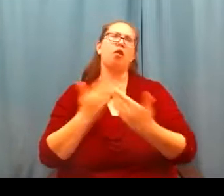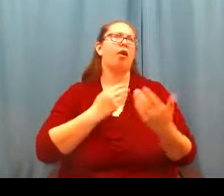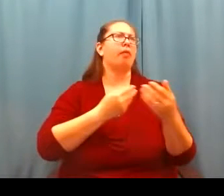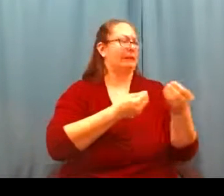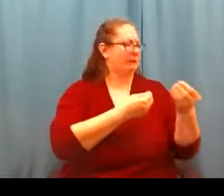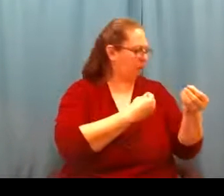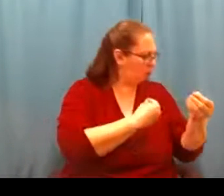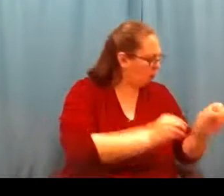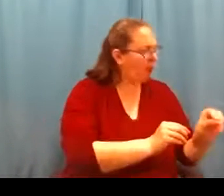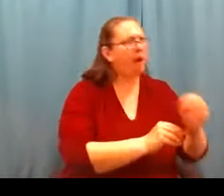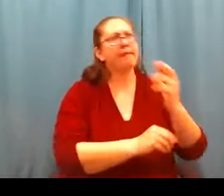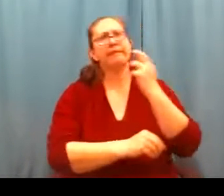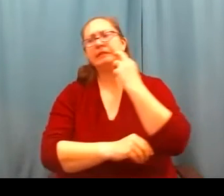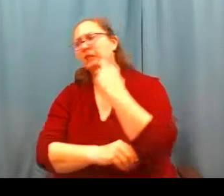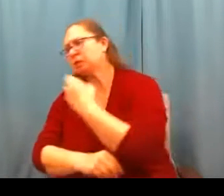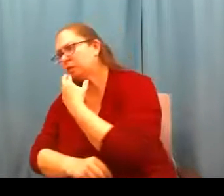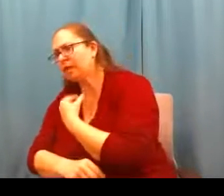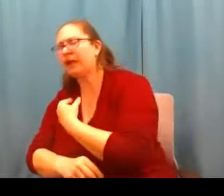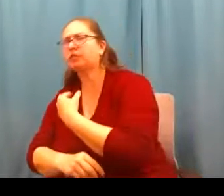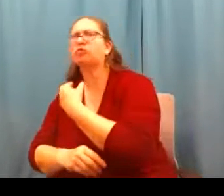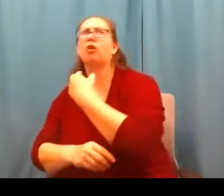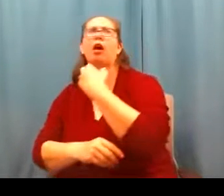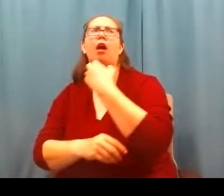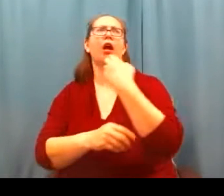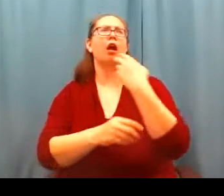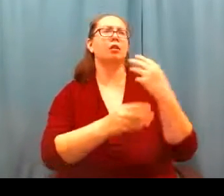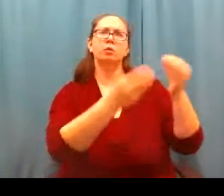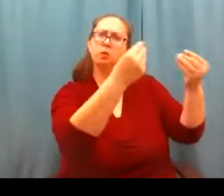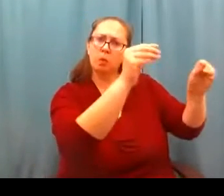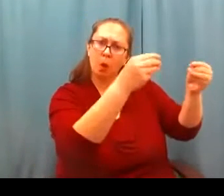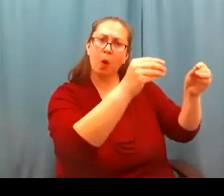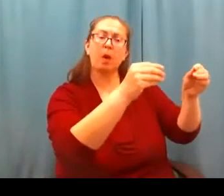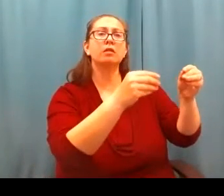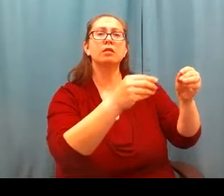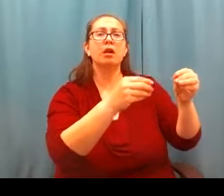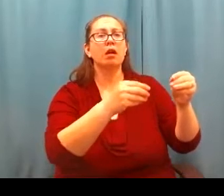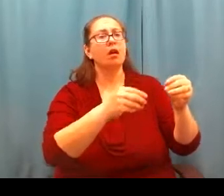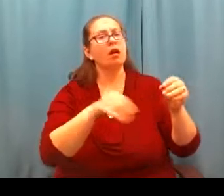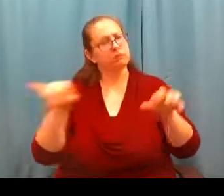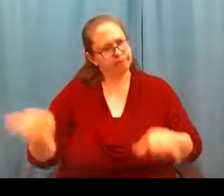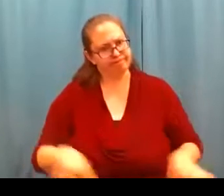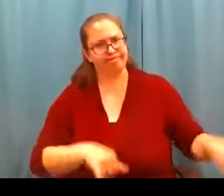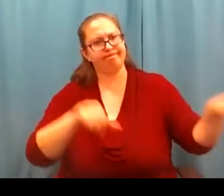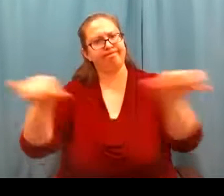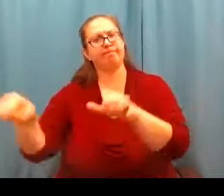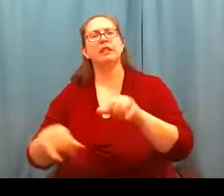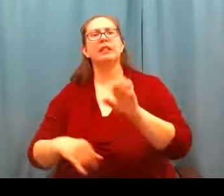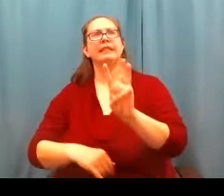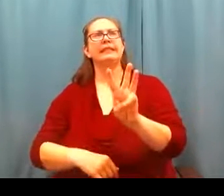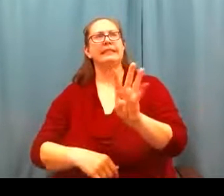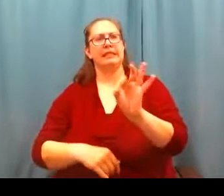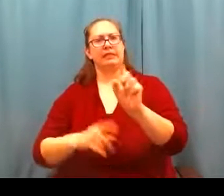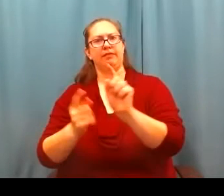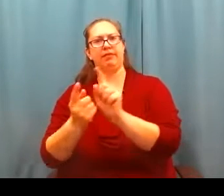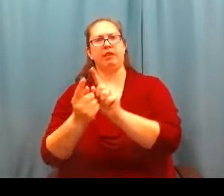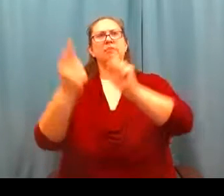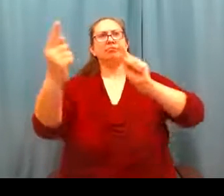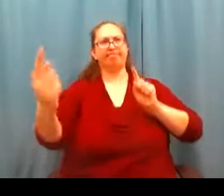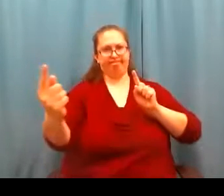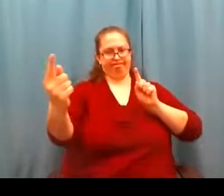work in a restaurant, whether you work in retail, everybody has to stay 6 feet apart. In addition to